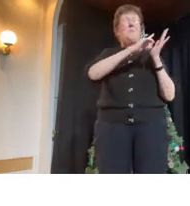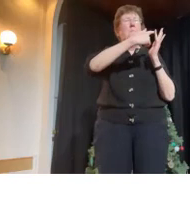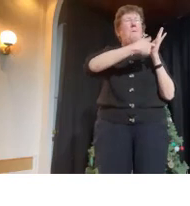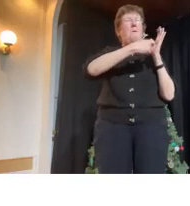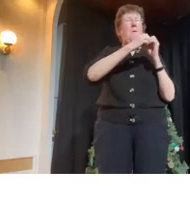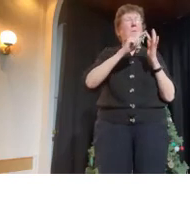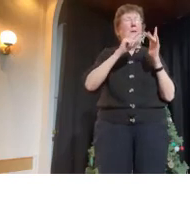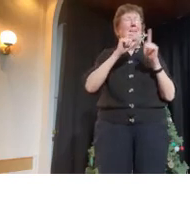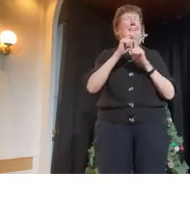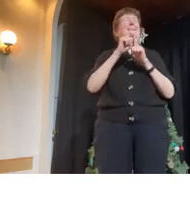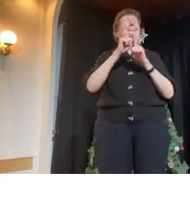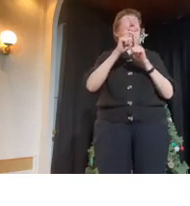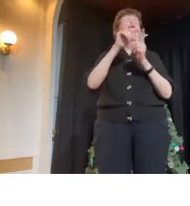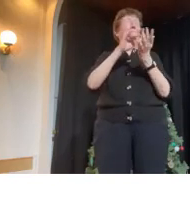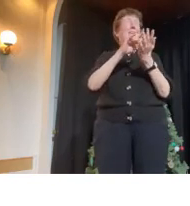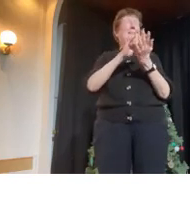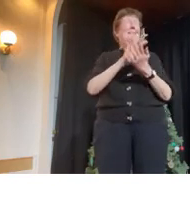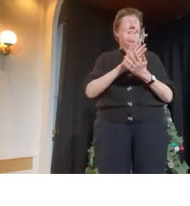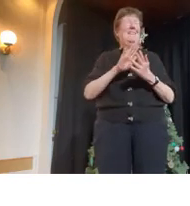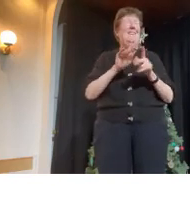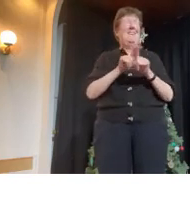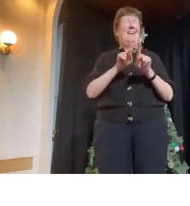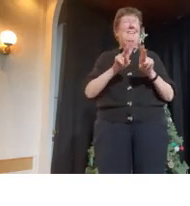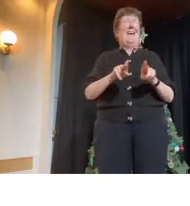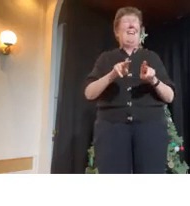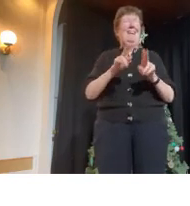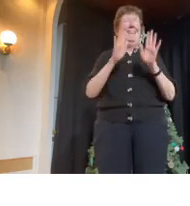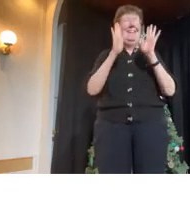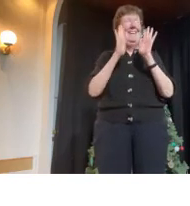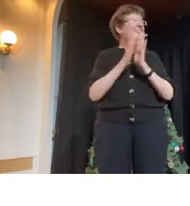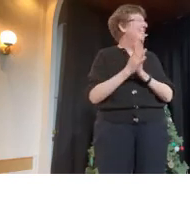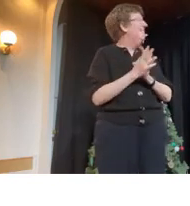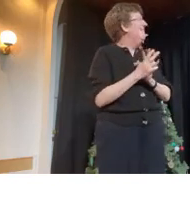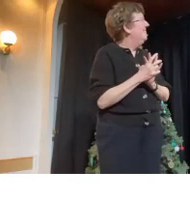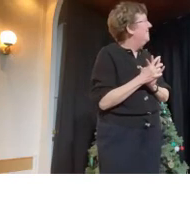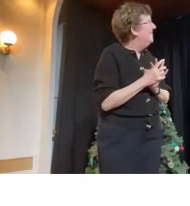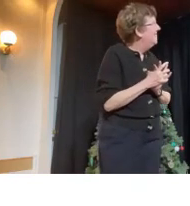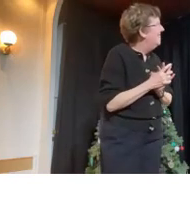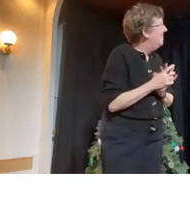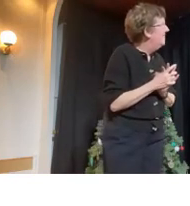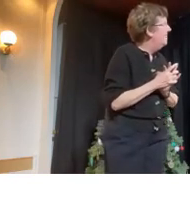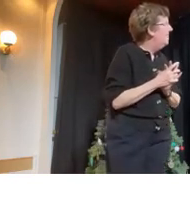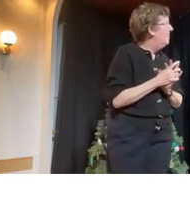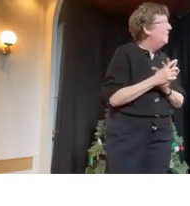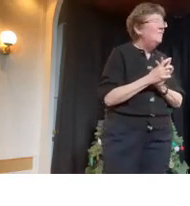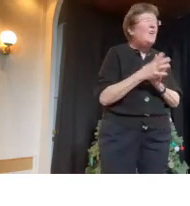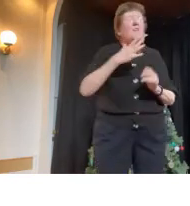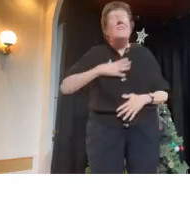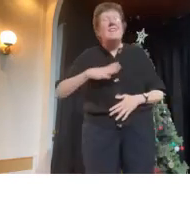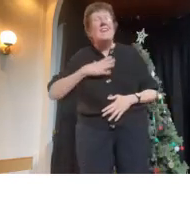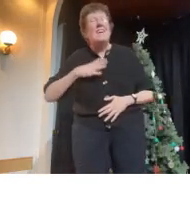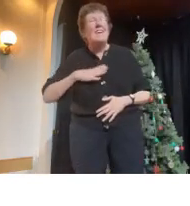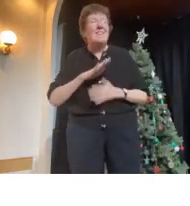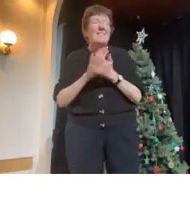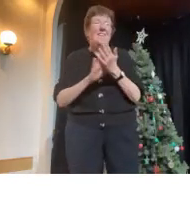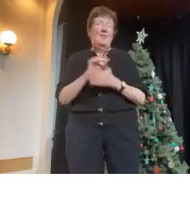word morbidity because it includes morbid there. So again, that relationship to a negative connotation and